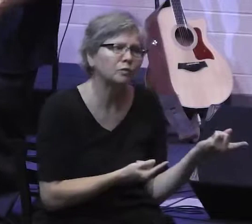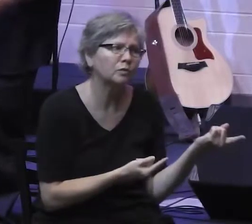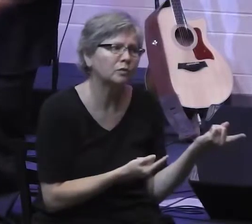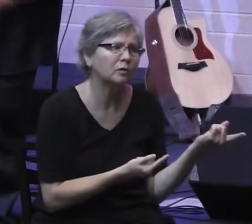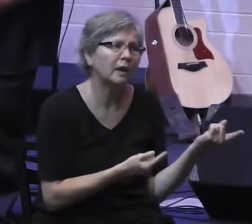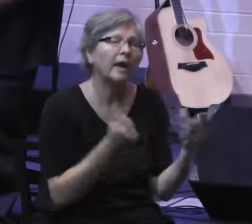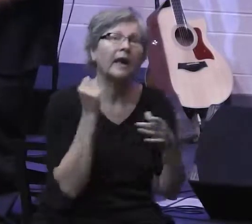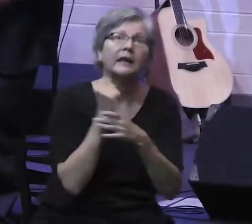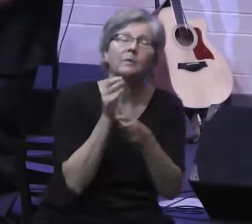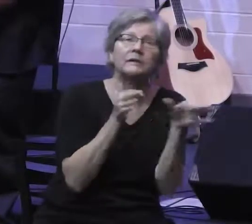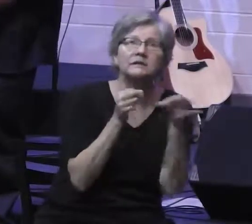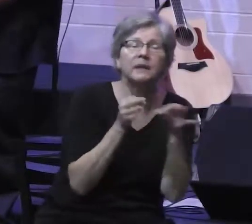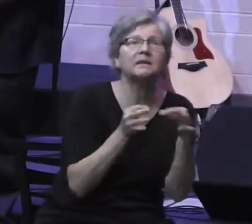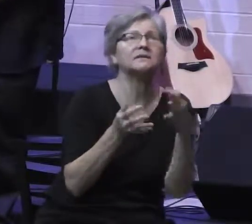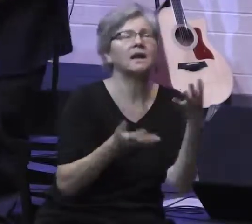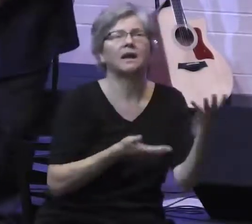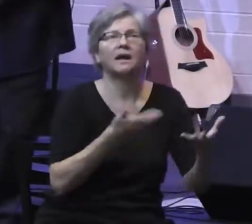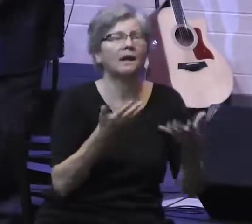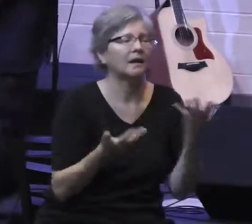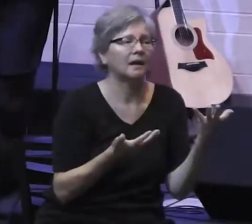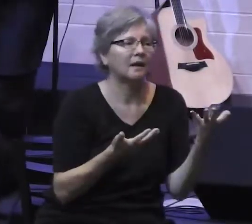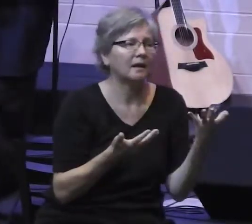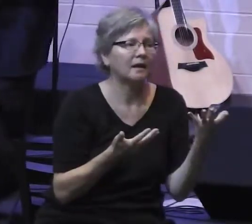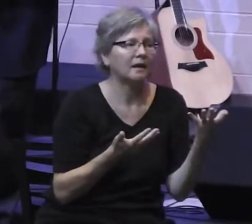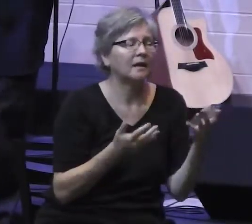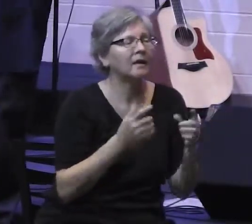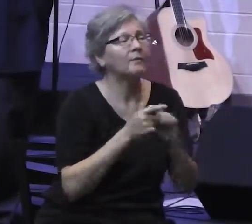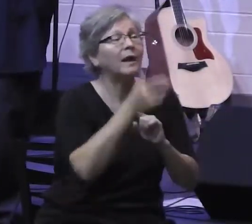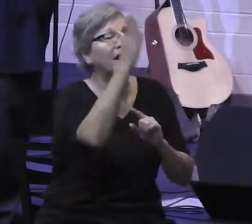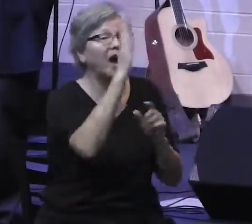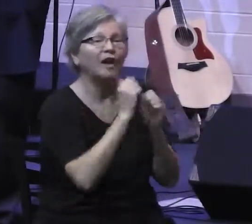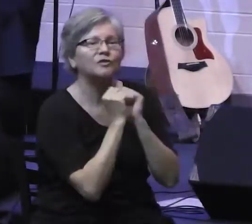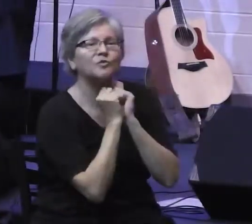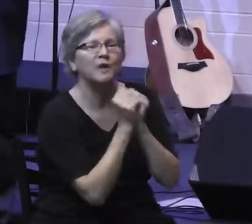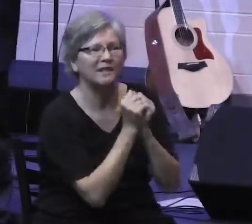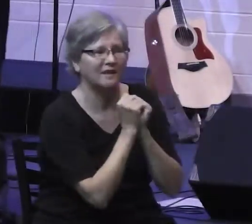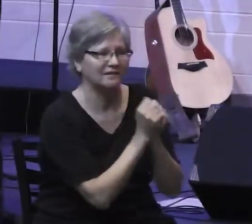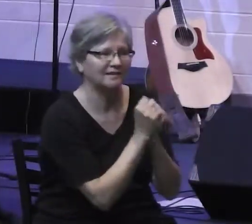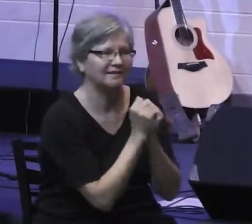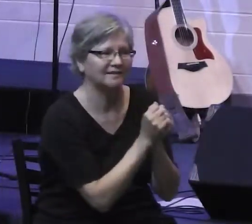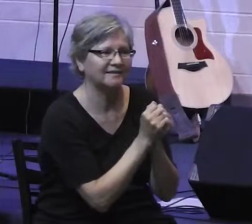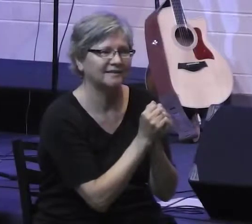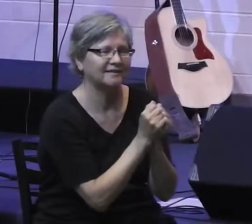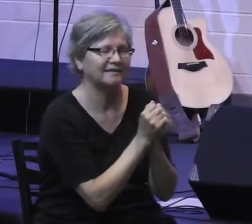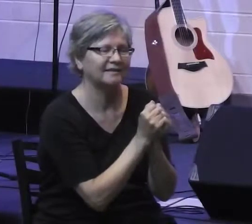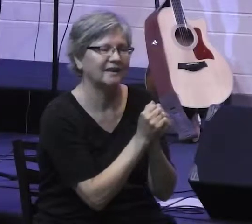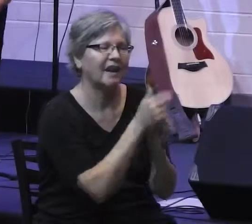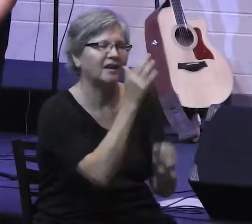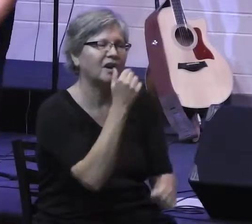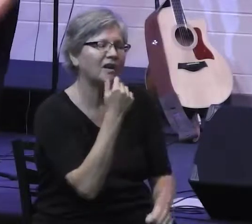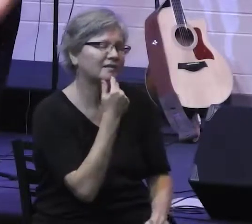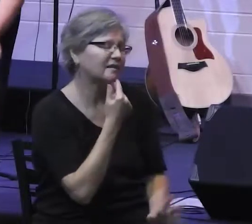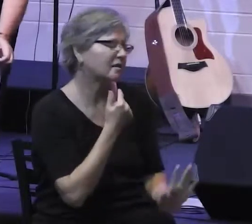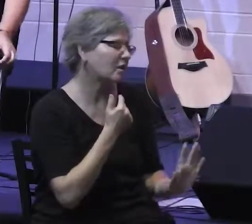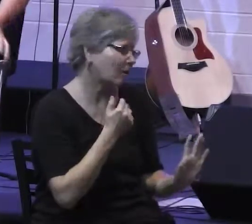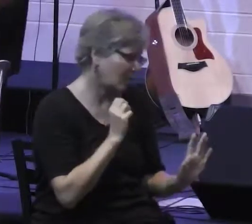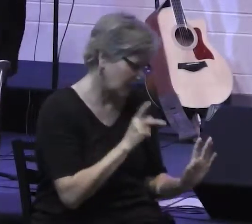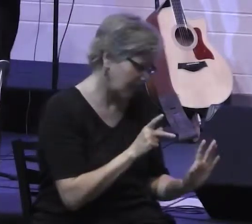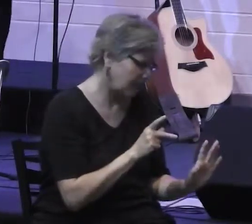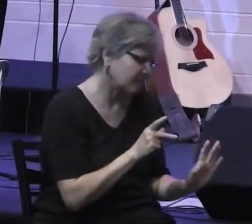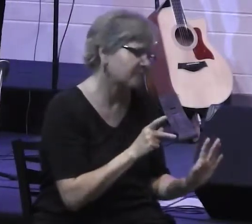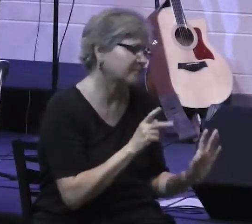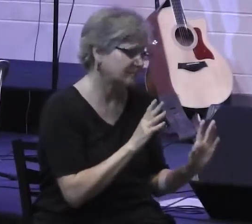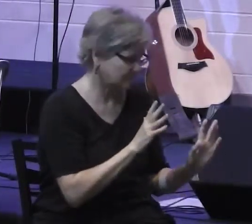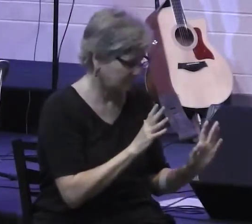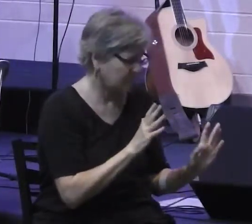Abraham explains, and he says, and God, because He's with us and in the story and part of the story, He says to him, not only are we going to keep this thing